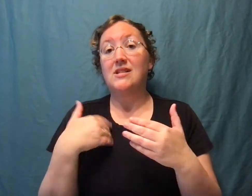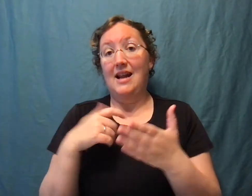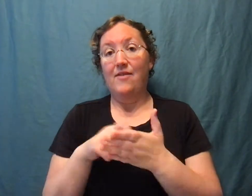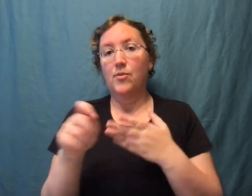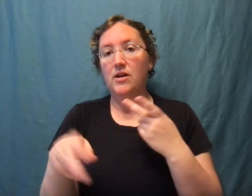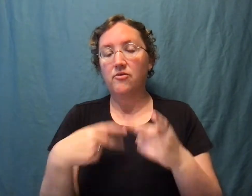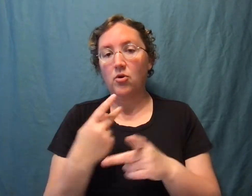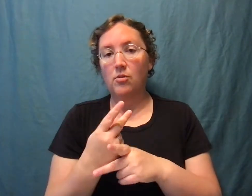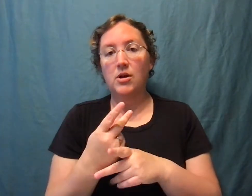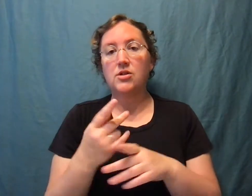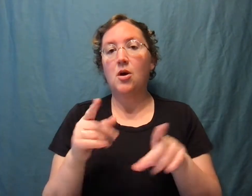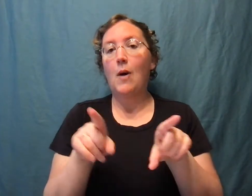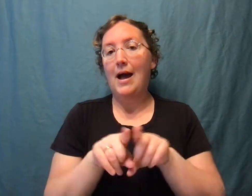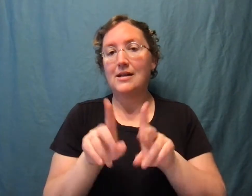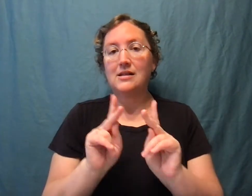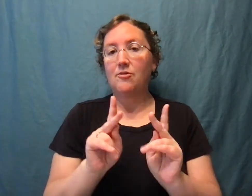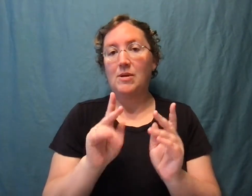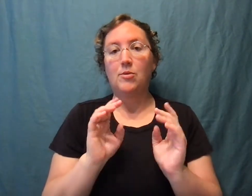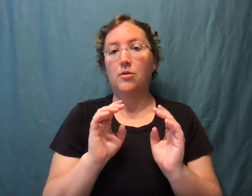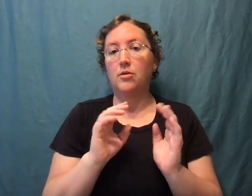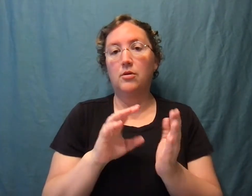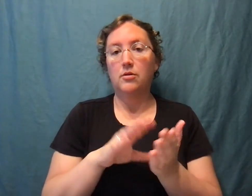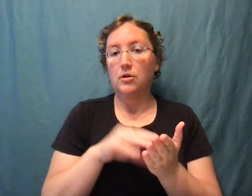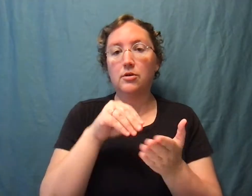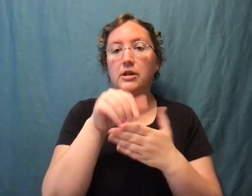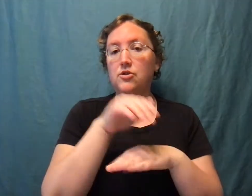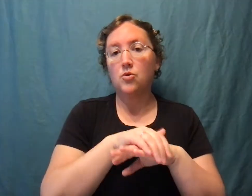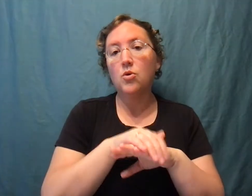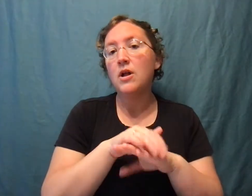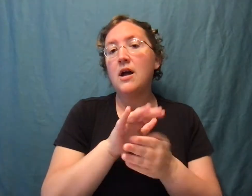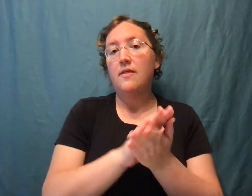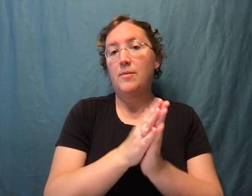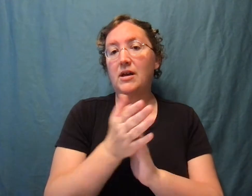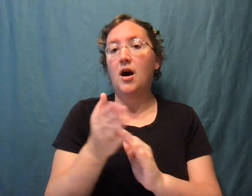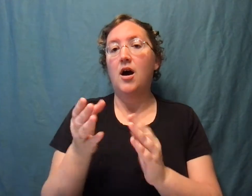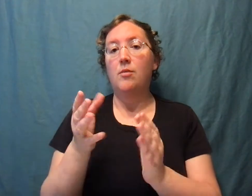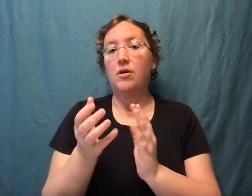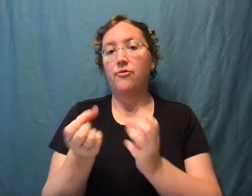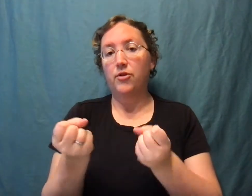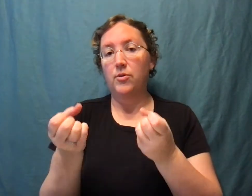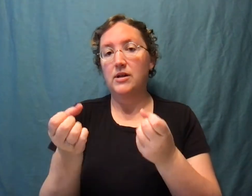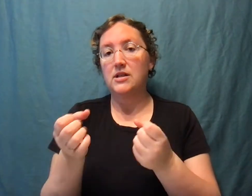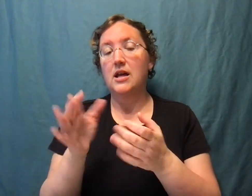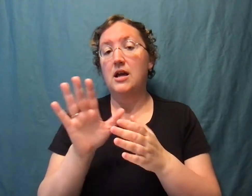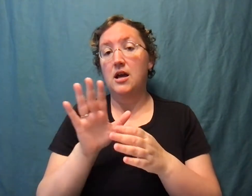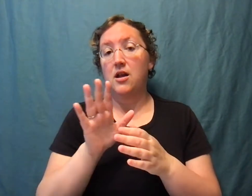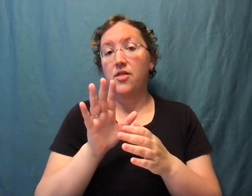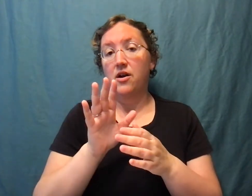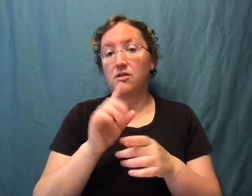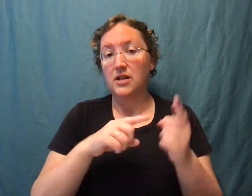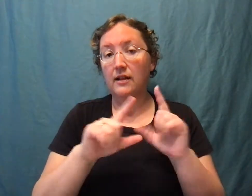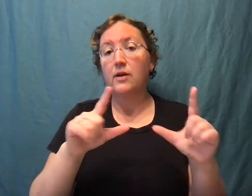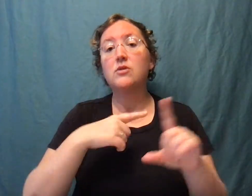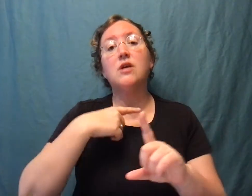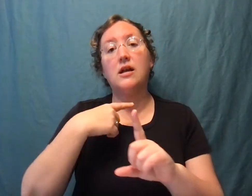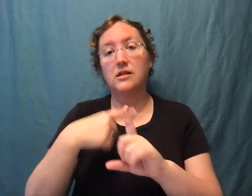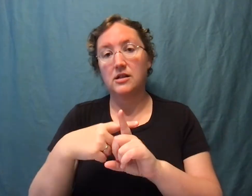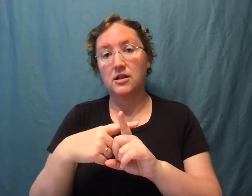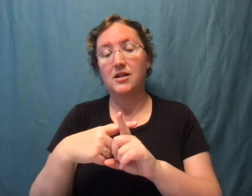have a written form. So as deaf people learn in school, they become fluent in their sign language in addition